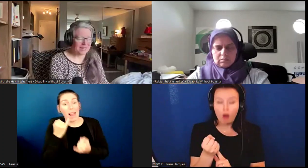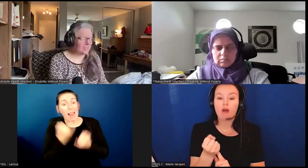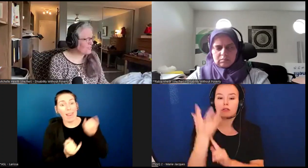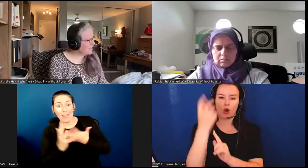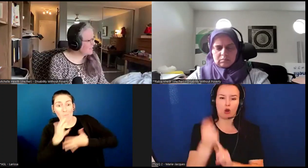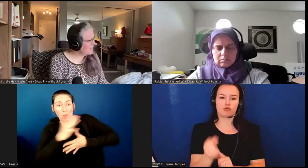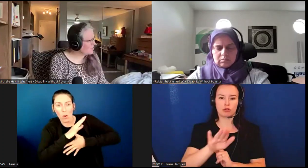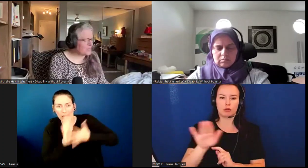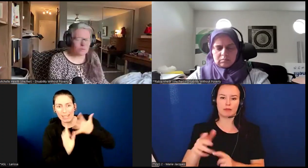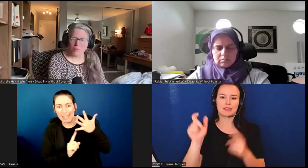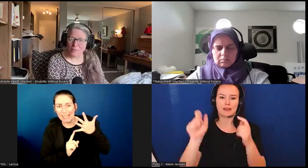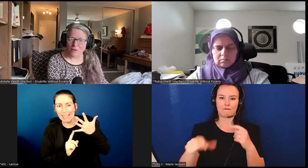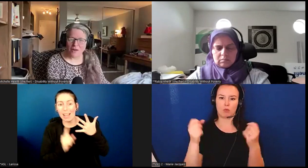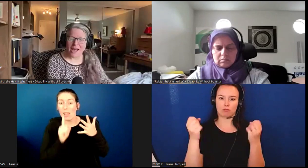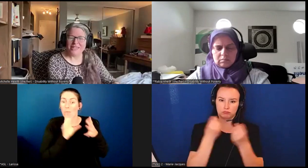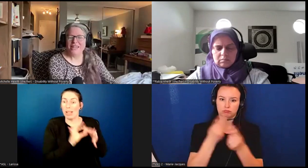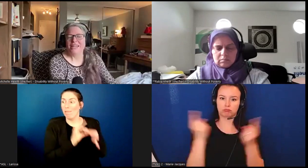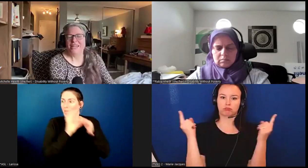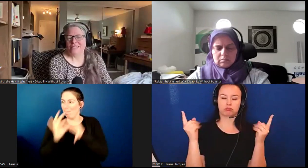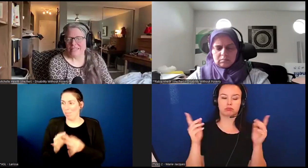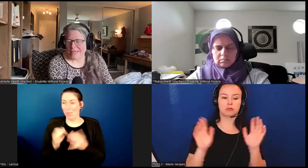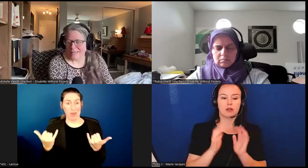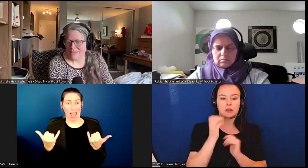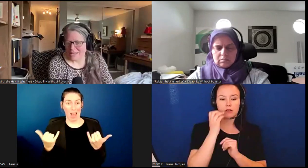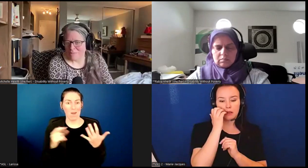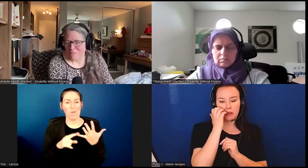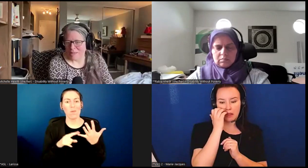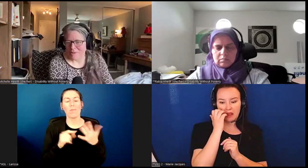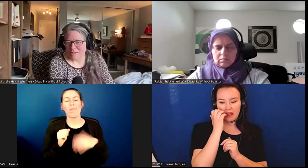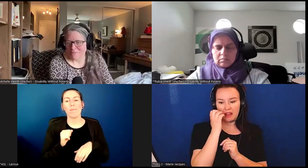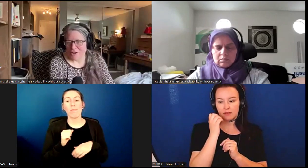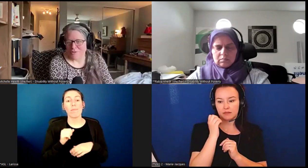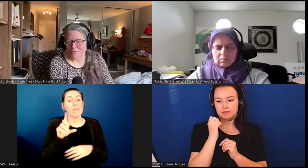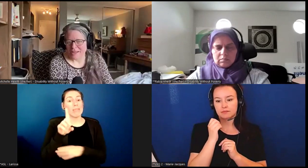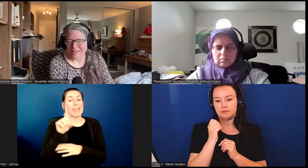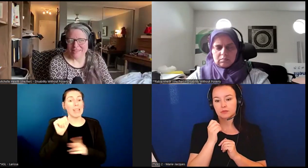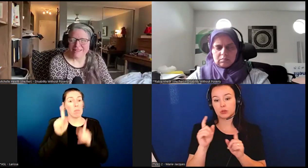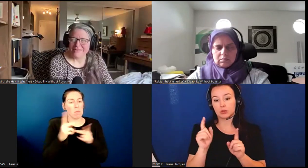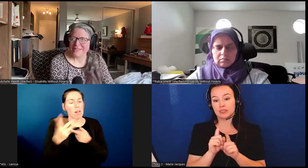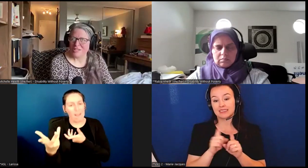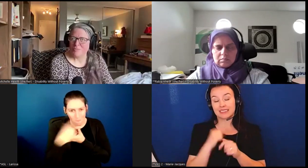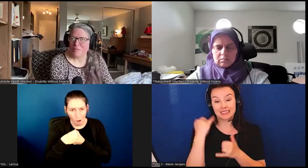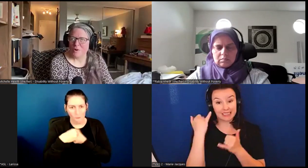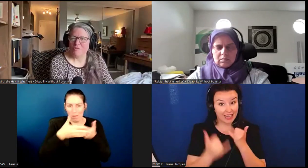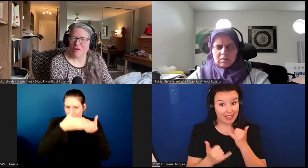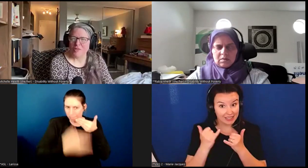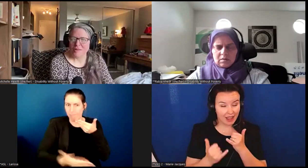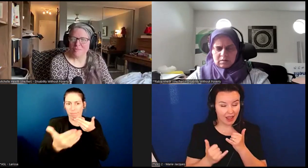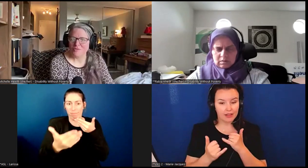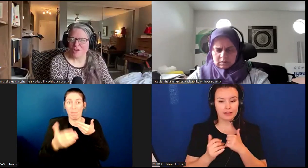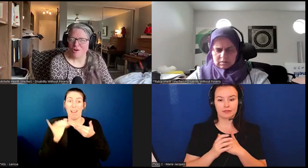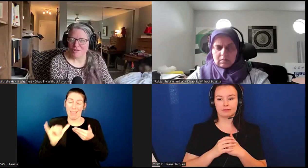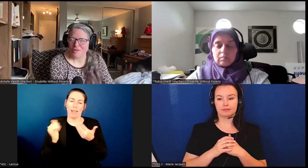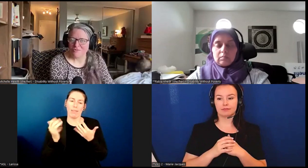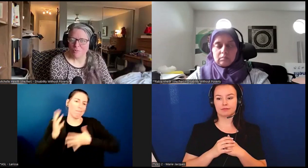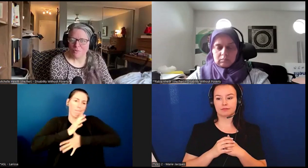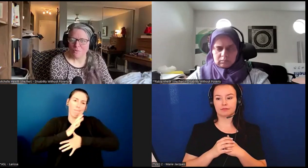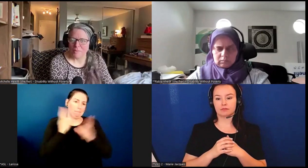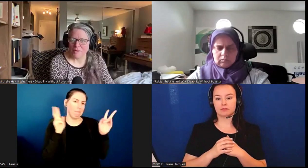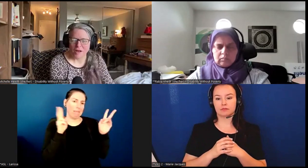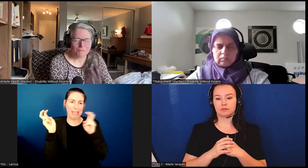which kind of leads us into where we're at, is keep disabled people involved. And I think that that's been one of our themes for the whole of